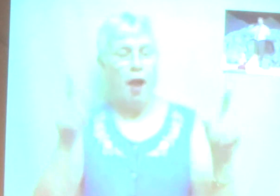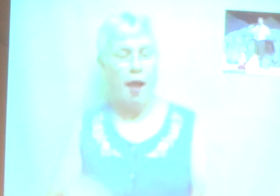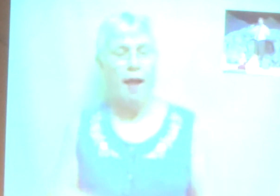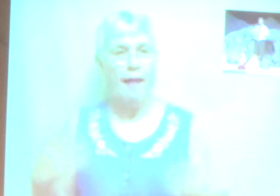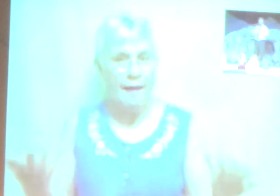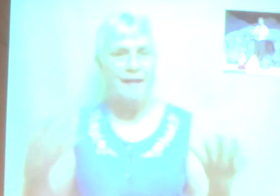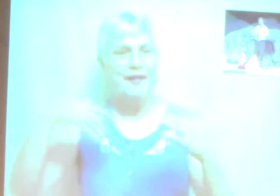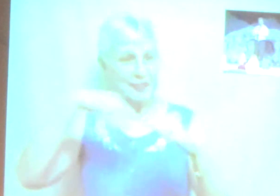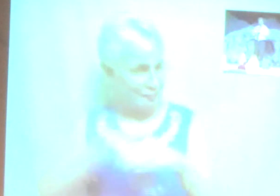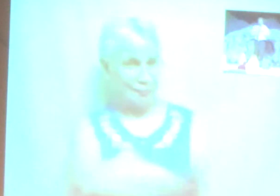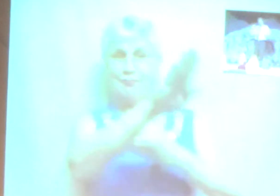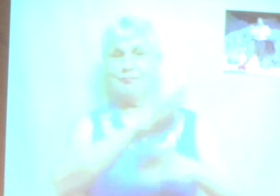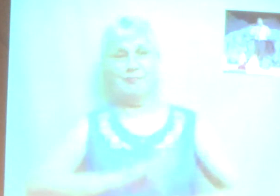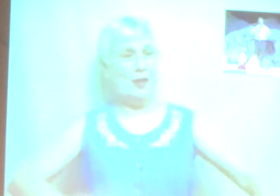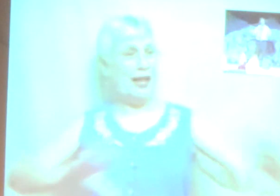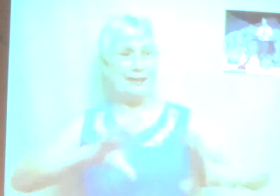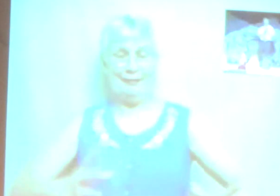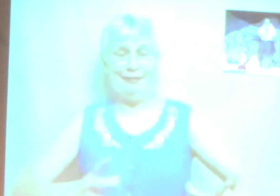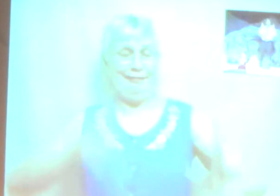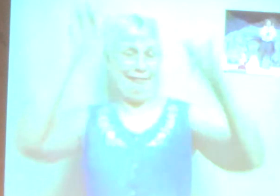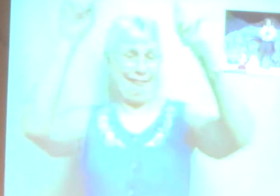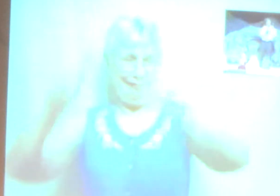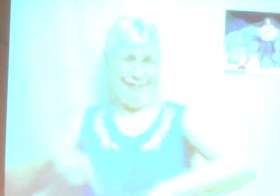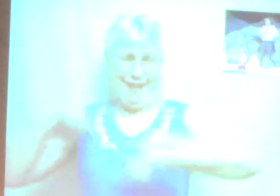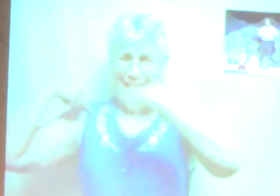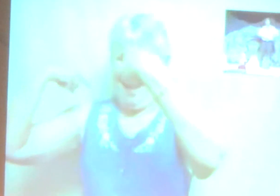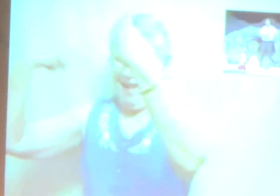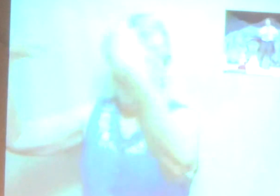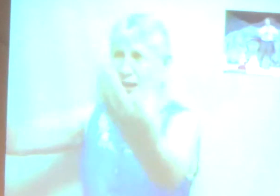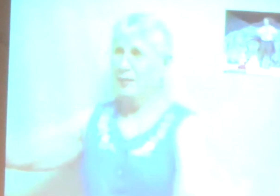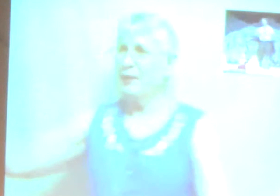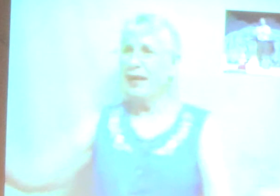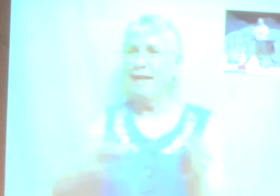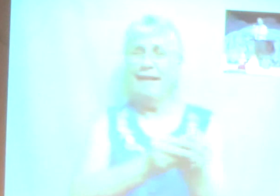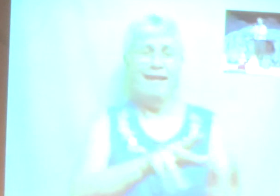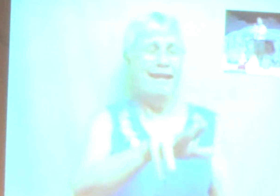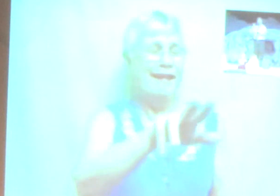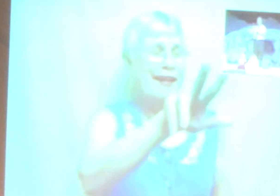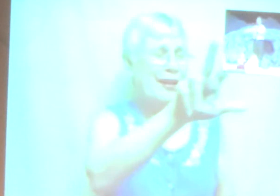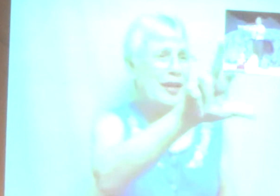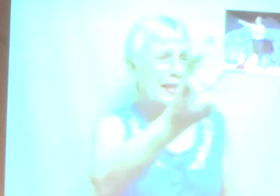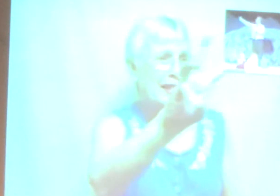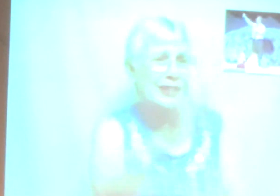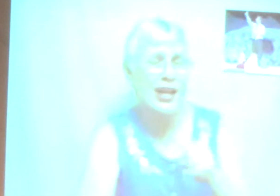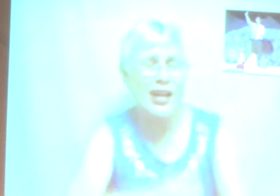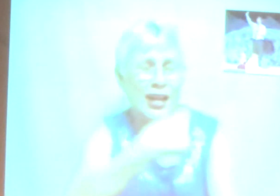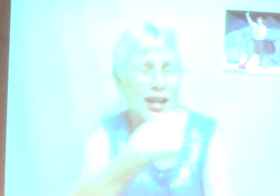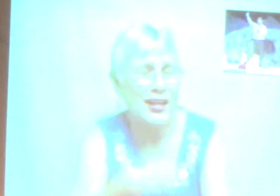was so surprised. So I went in, I was ready for my class, and ever since, it's been around 36